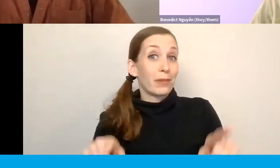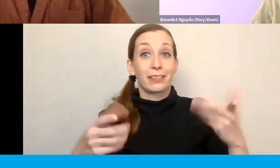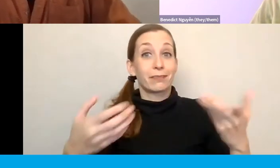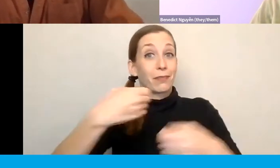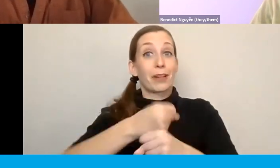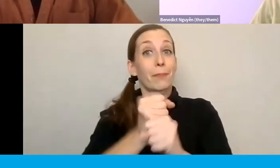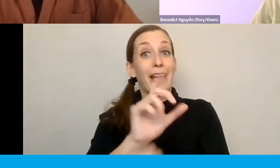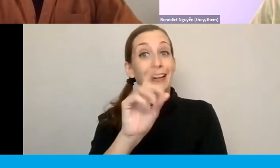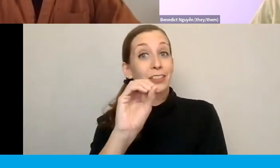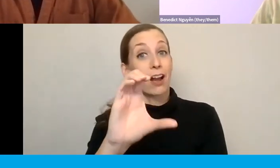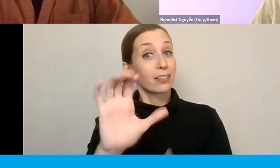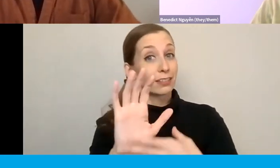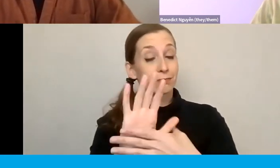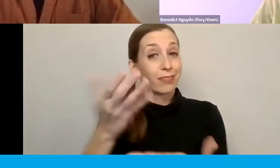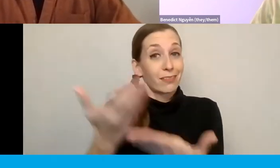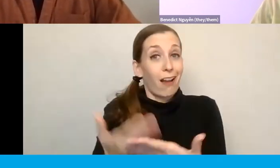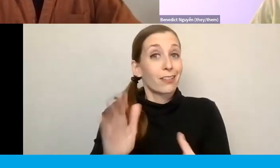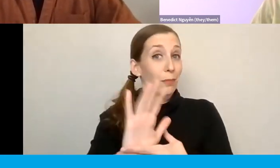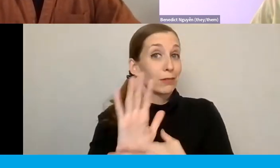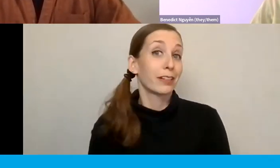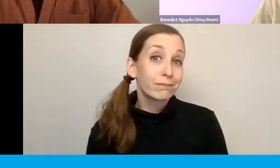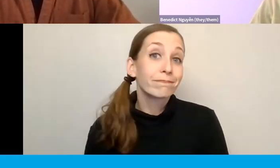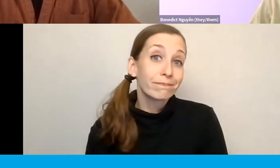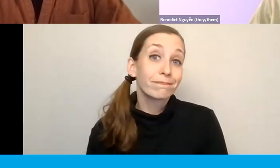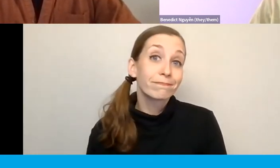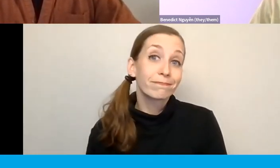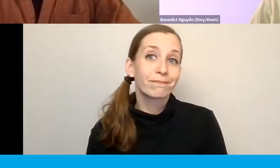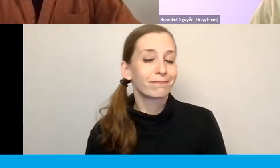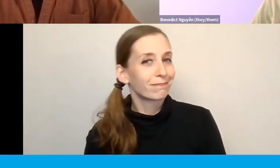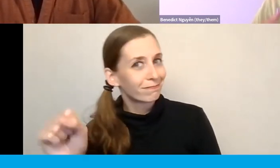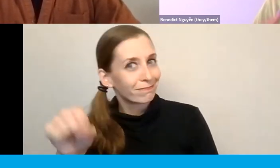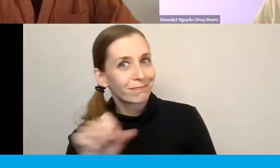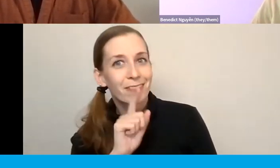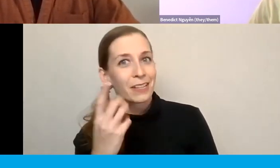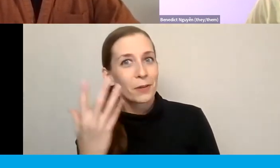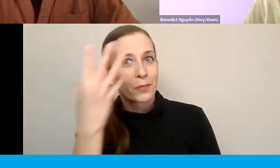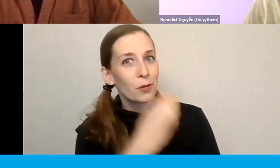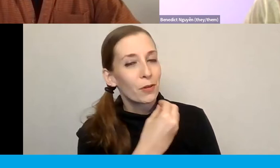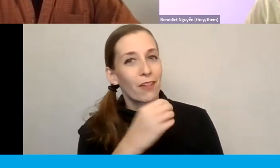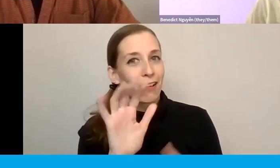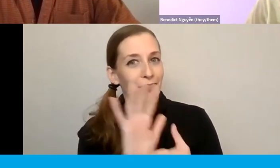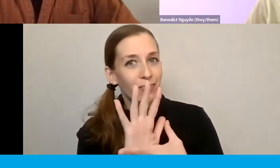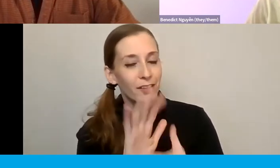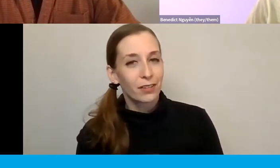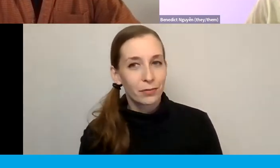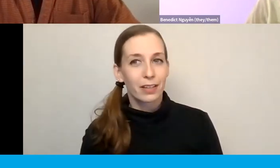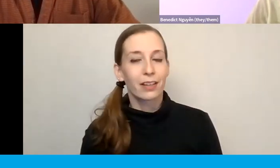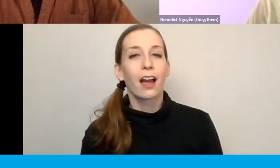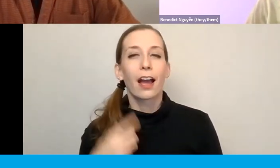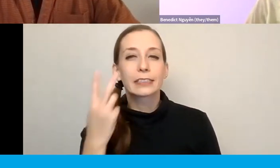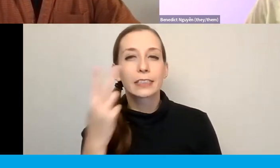about. Yeah, it's a beautiful film. I got to see a clip,